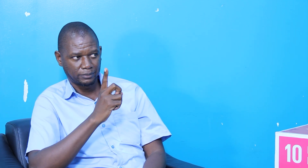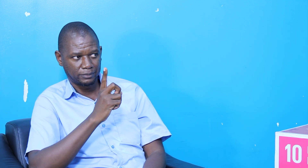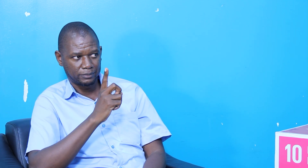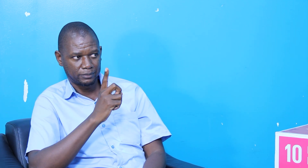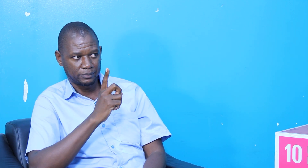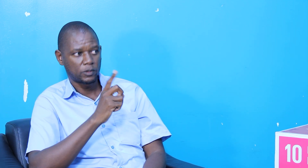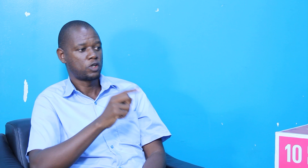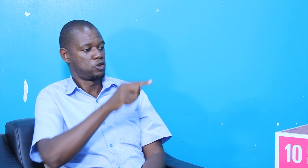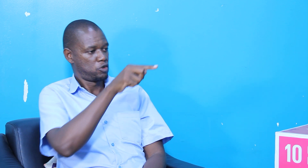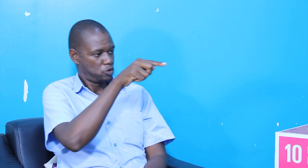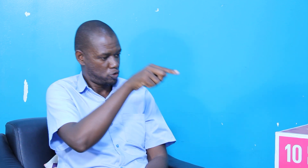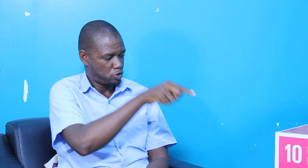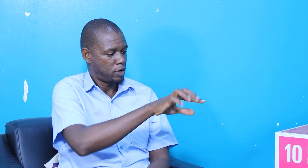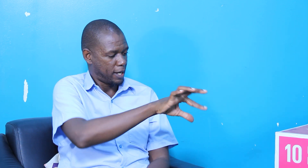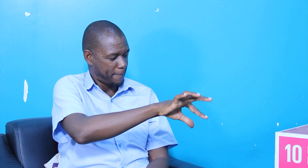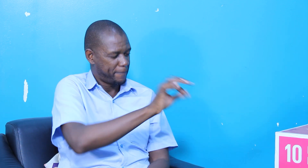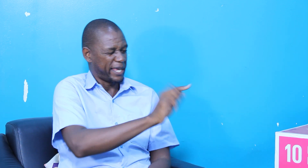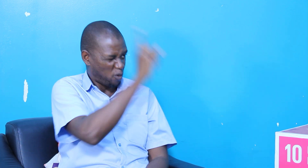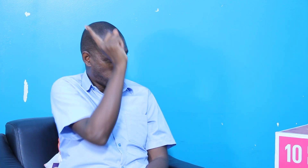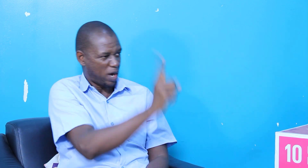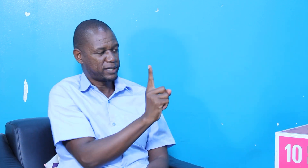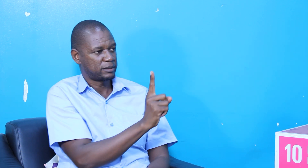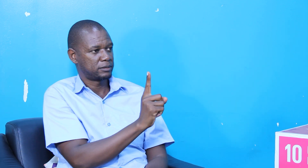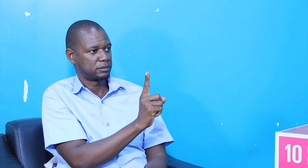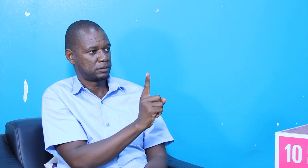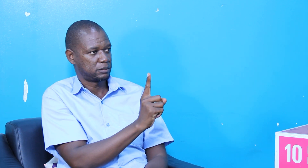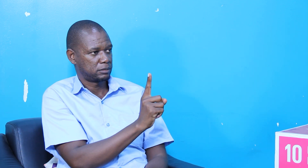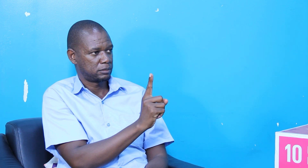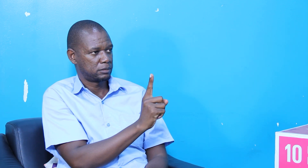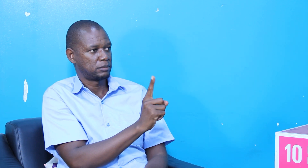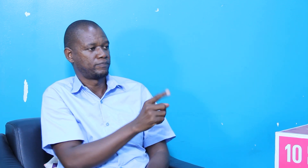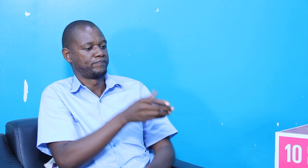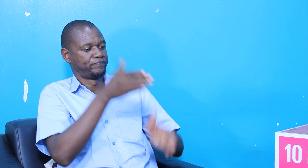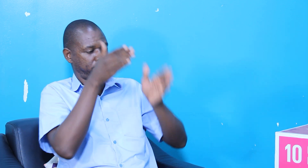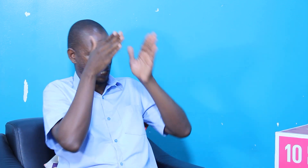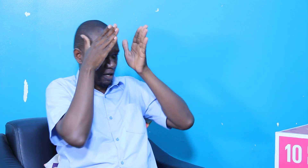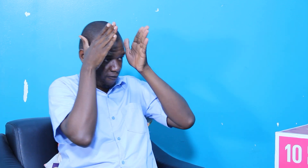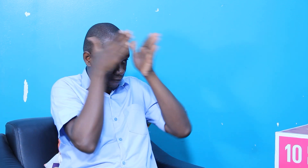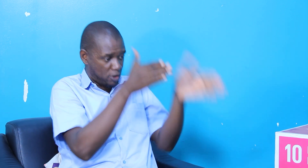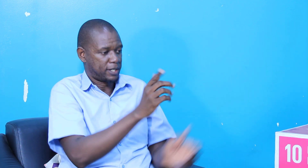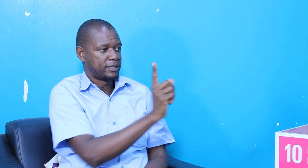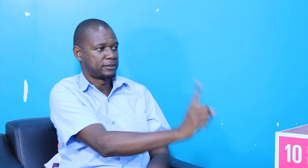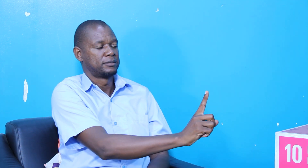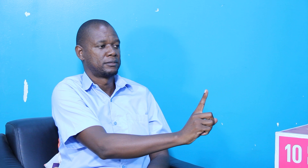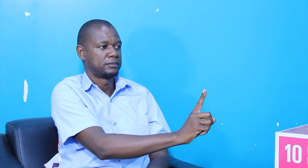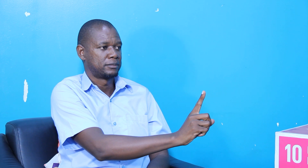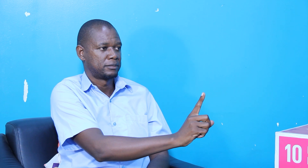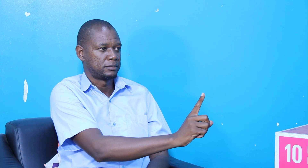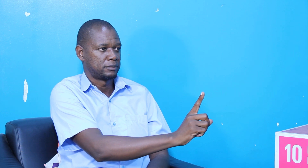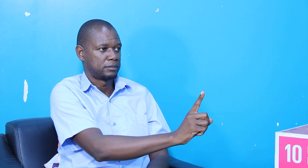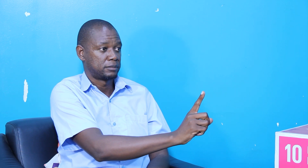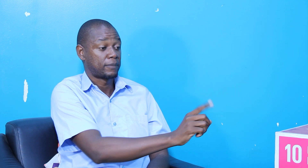your way. It's not right. So you should pick one specific person, focus on this one